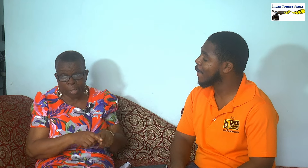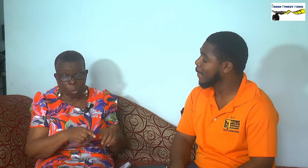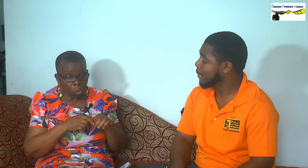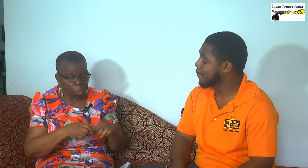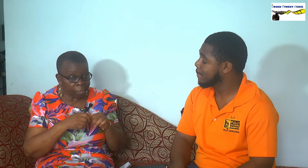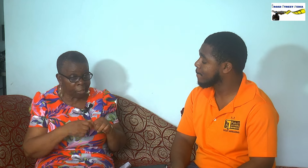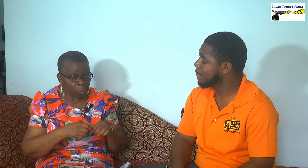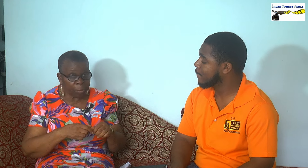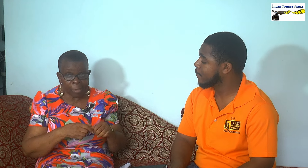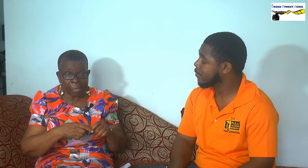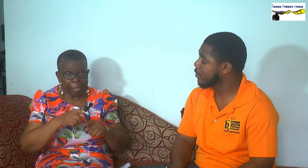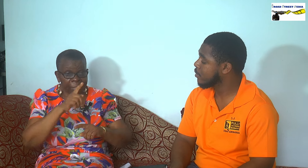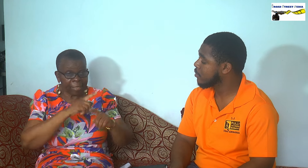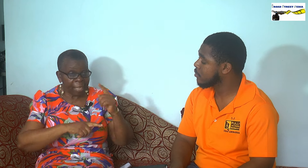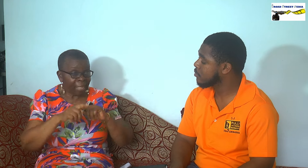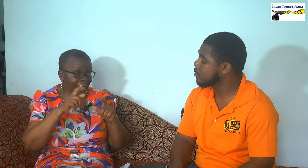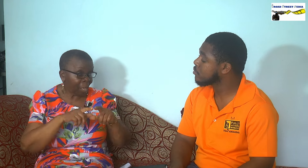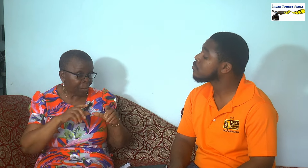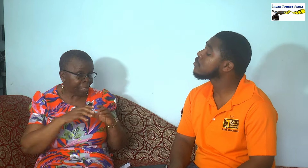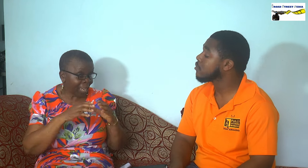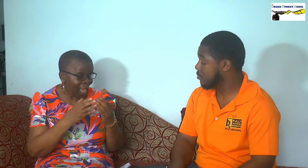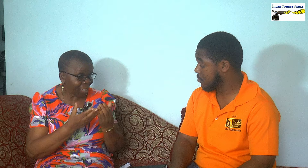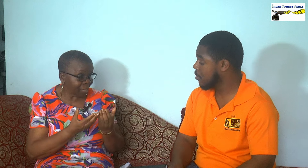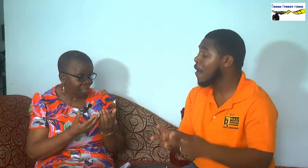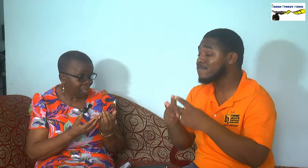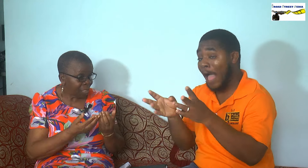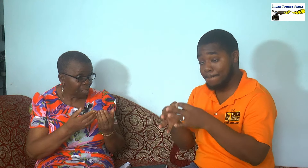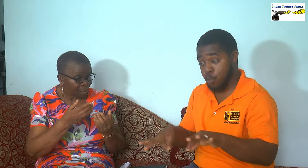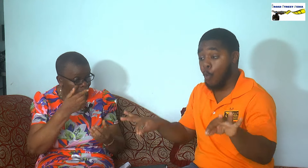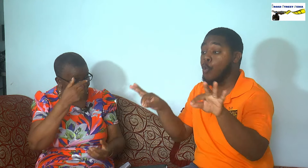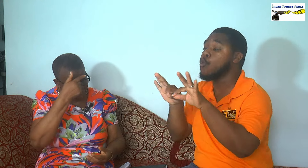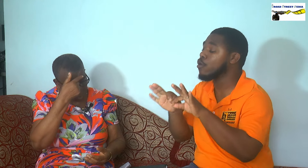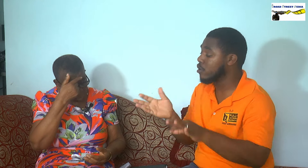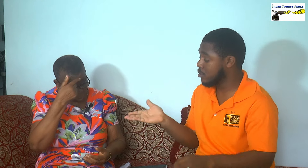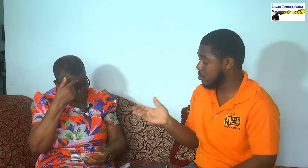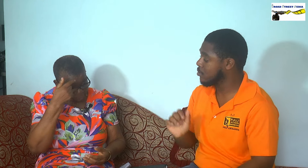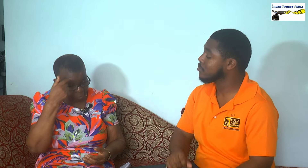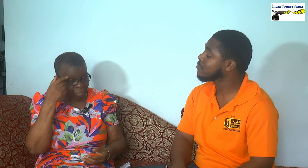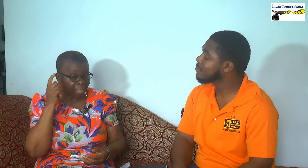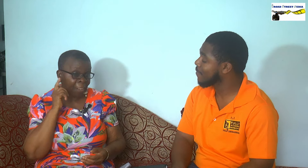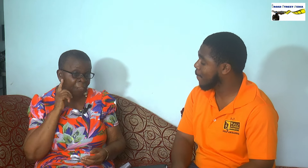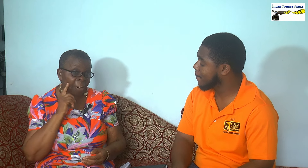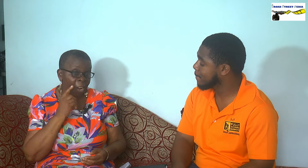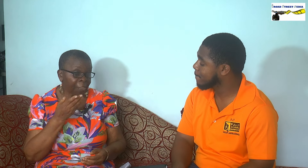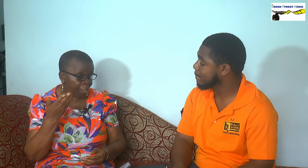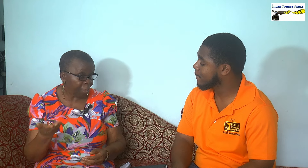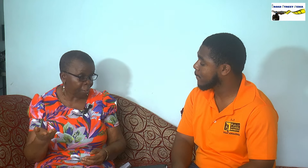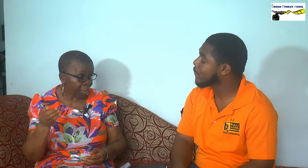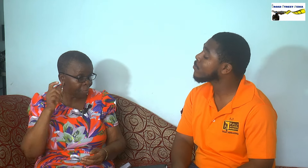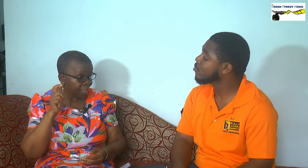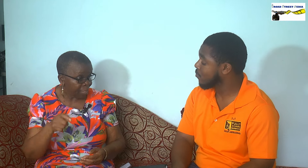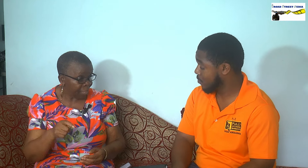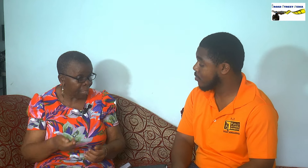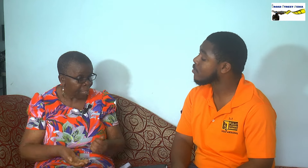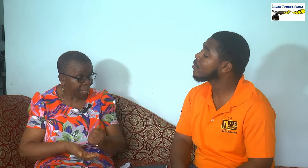could continue with sign language class. That's because the deaf are there and they need the